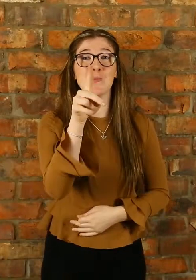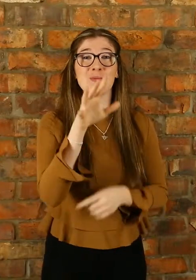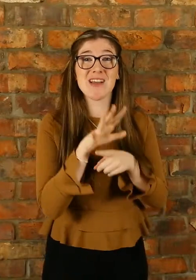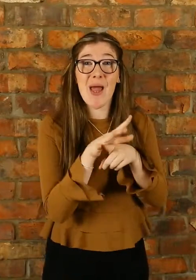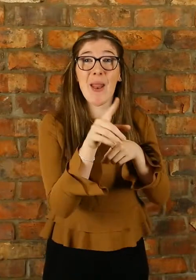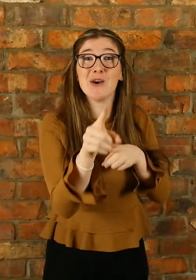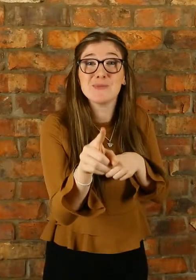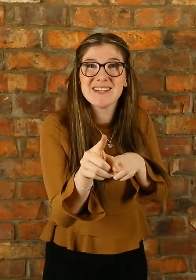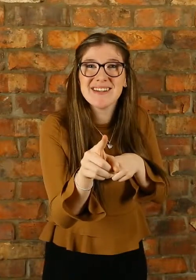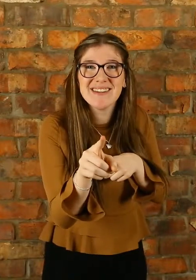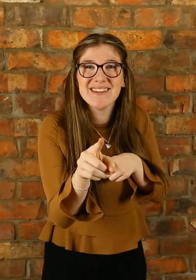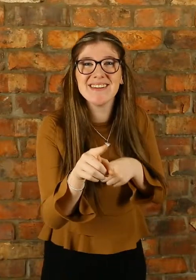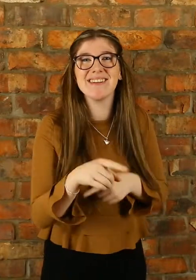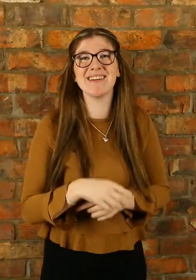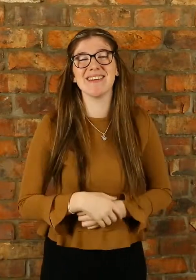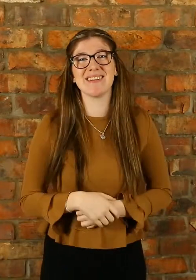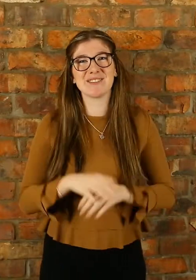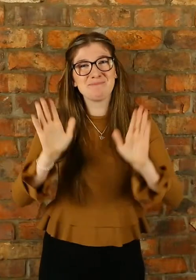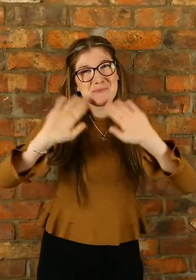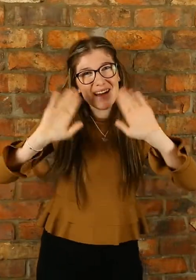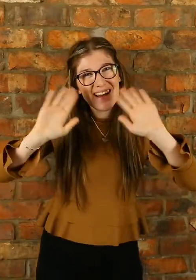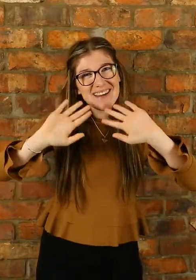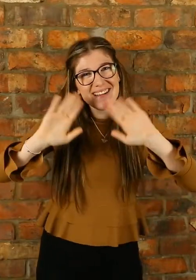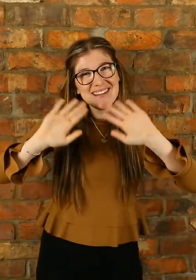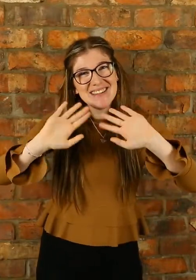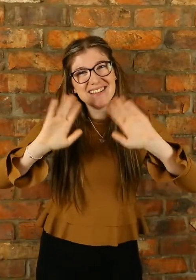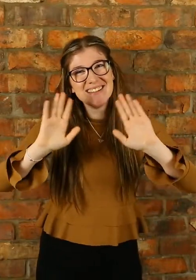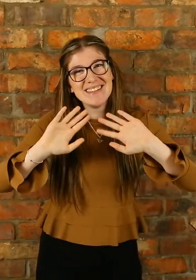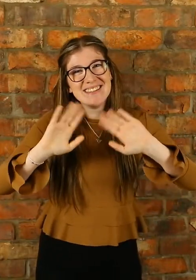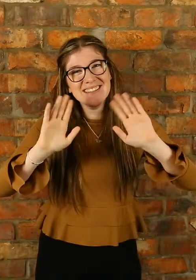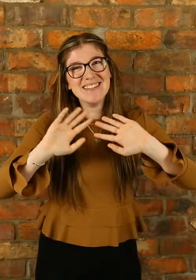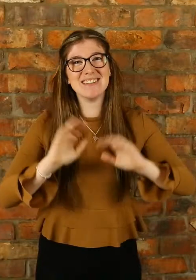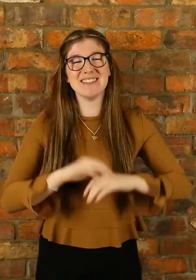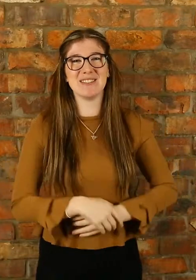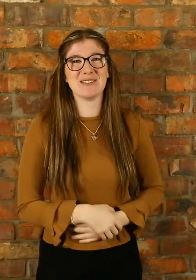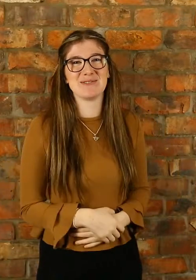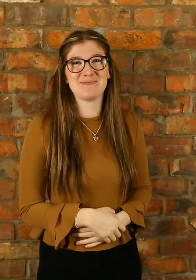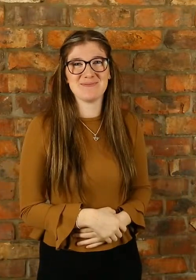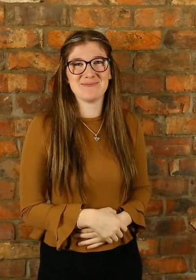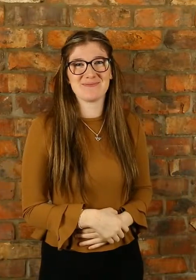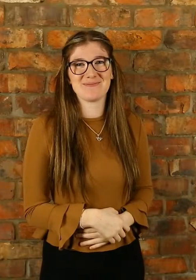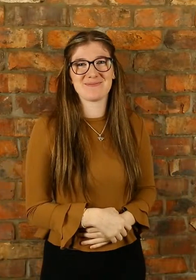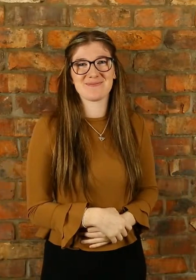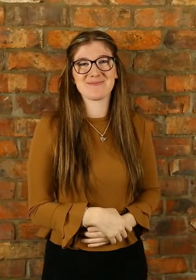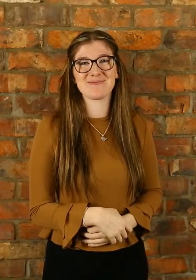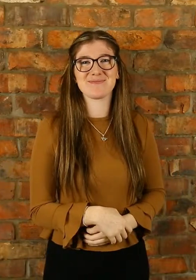and we'll see you next week at the same time. Thank you, everyone. Bye.